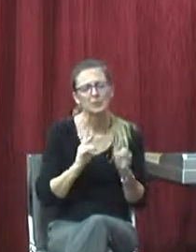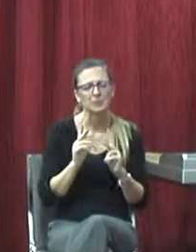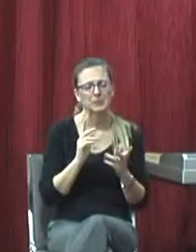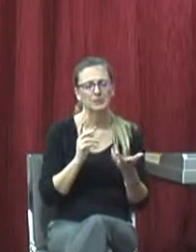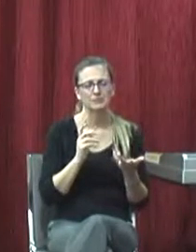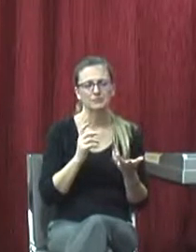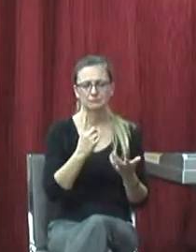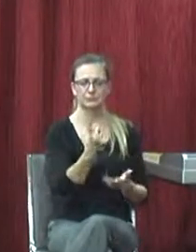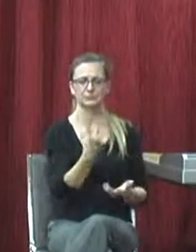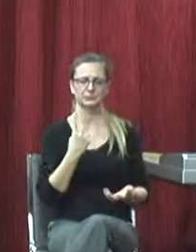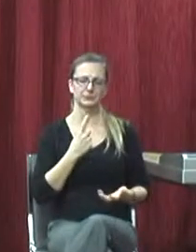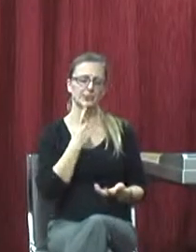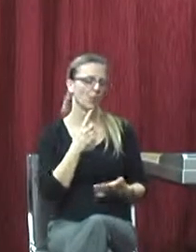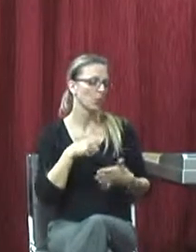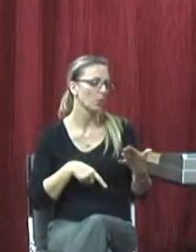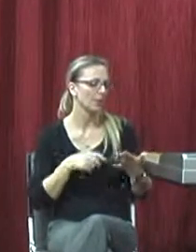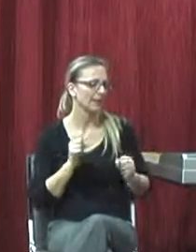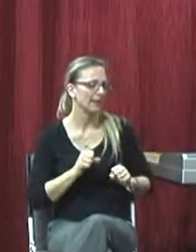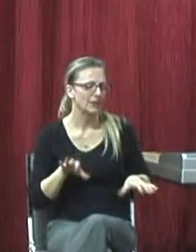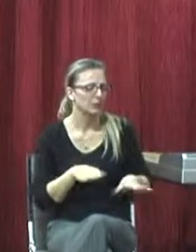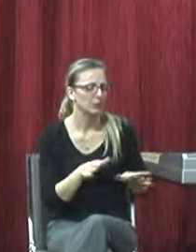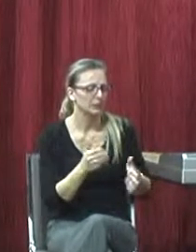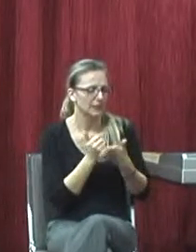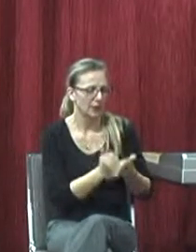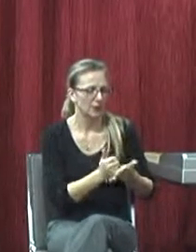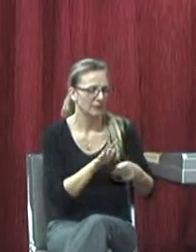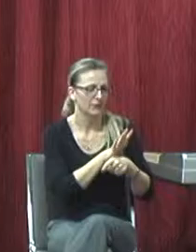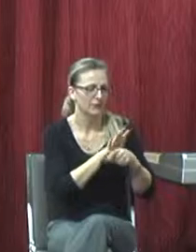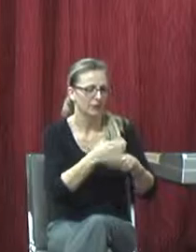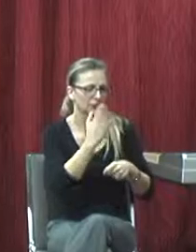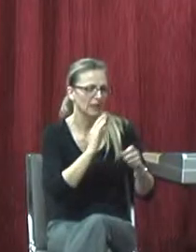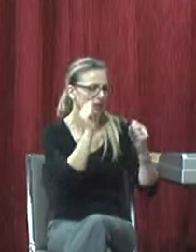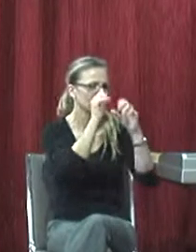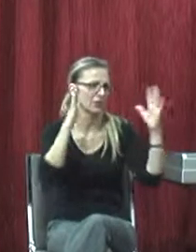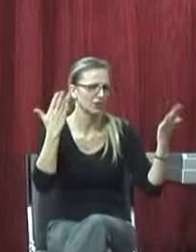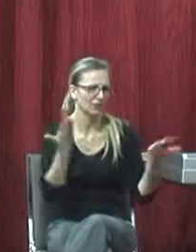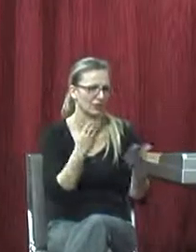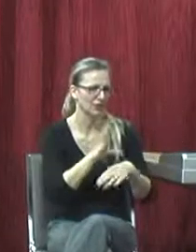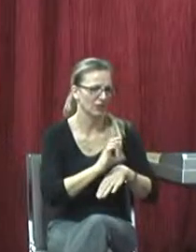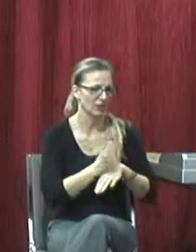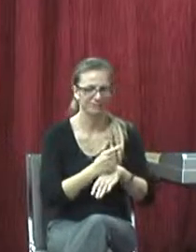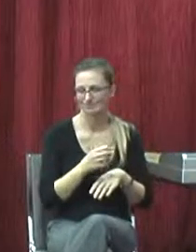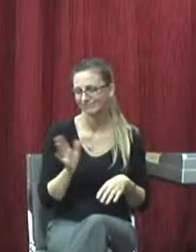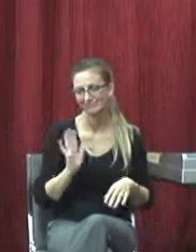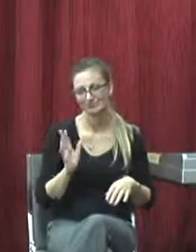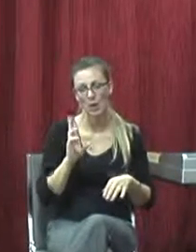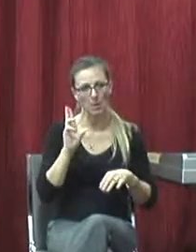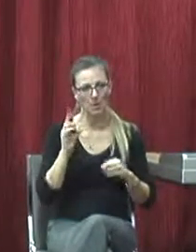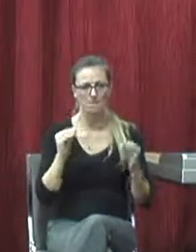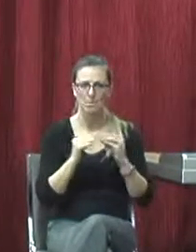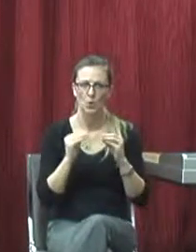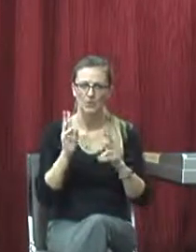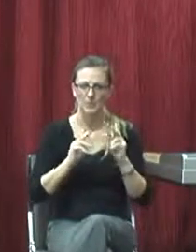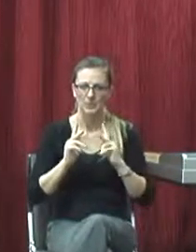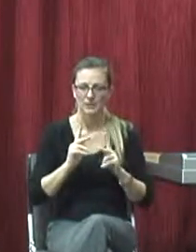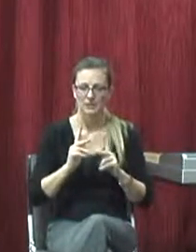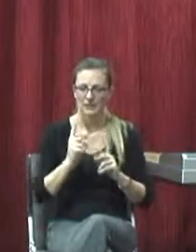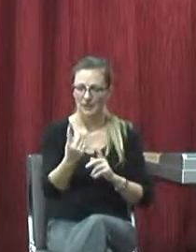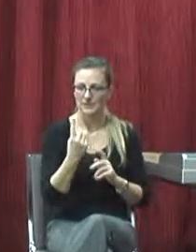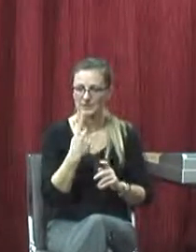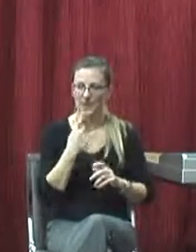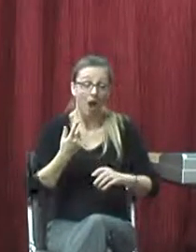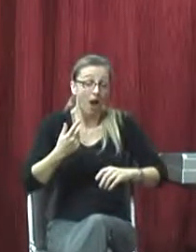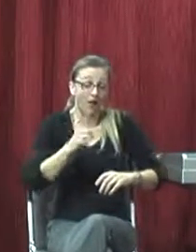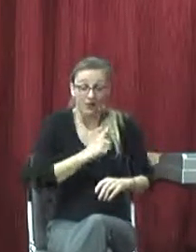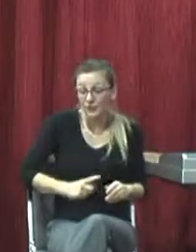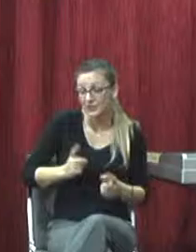to fulfill the vision God has given the leadership here in this congregation? More people come to me and say, oh, the Lord has given me this great vision.